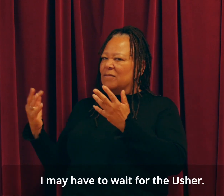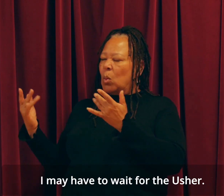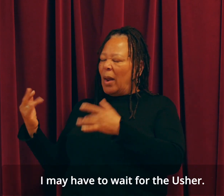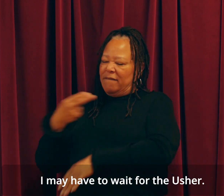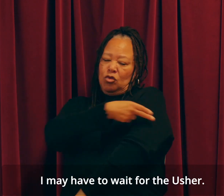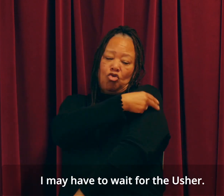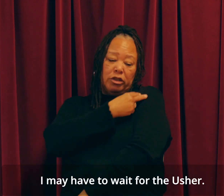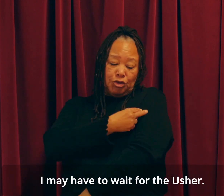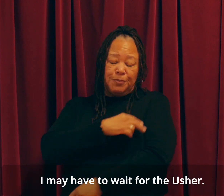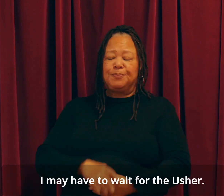I may have to wait for the usher.